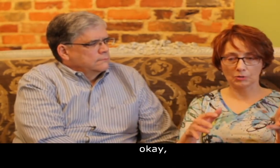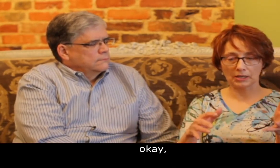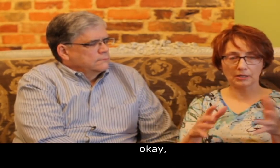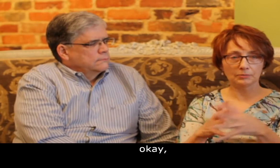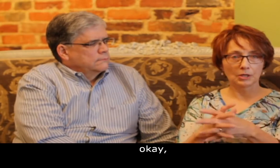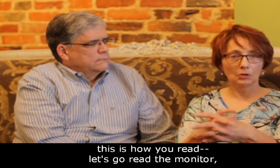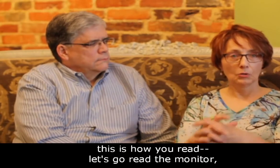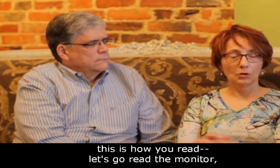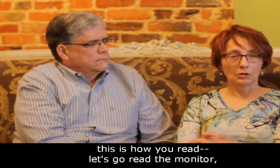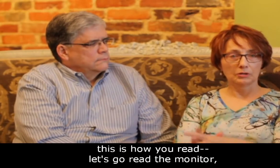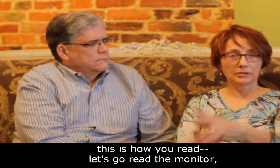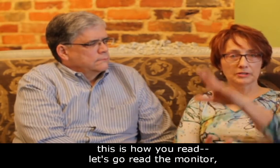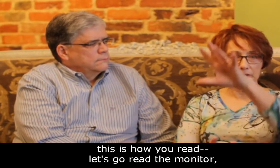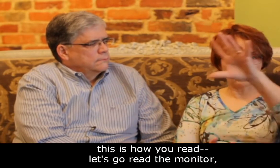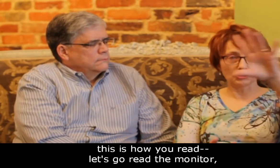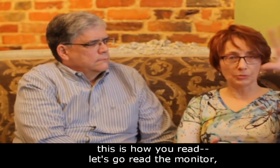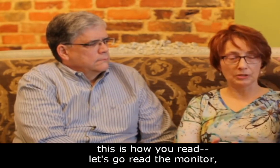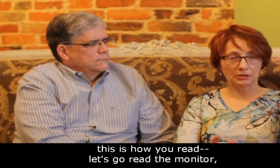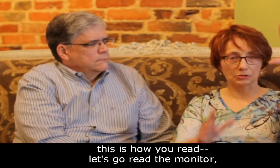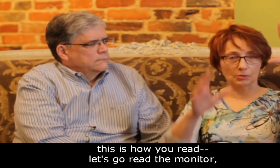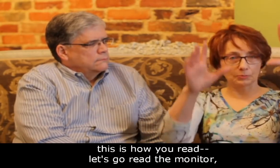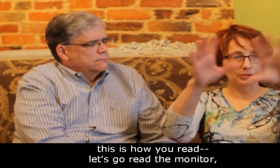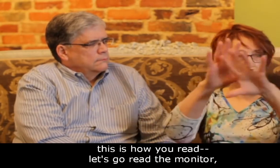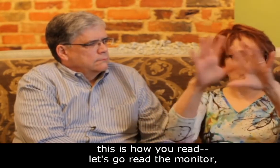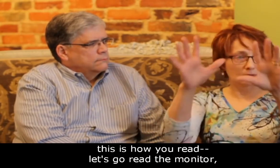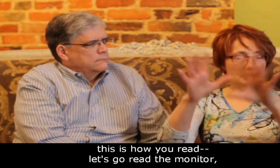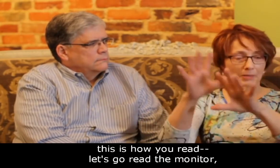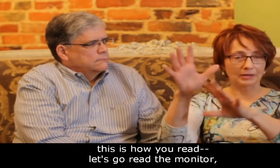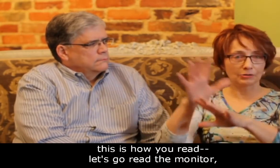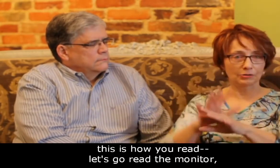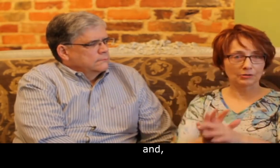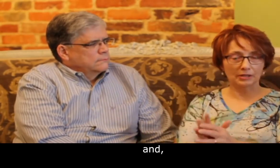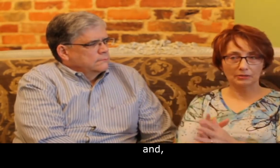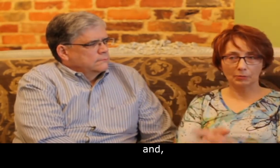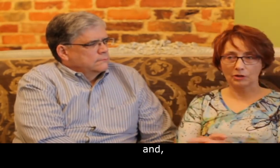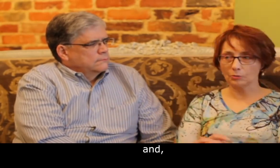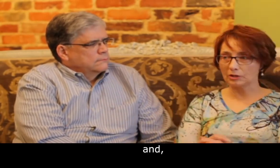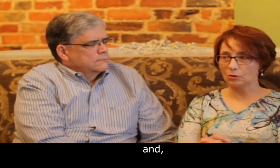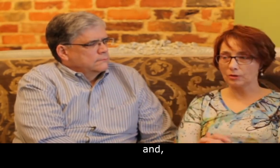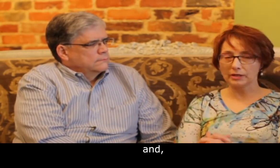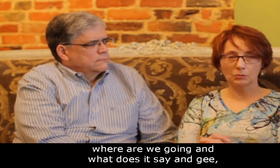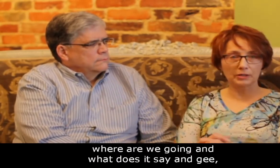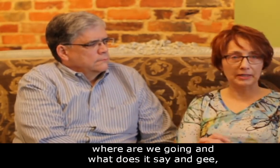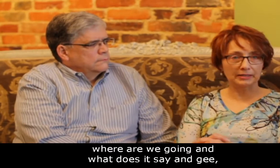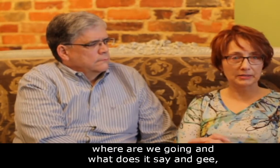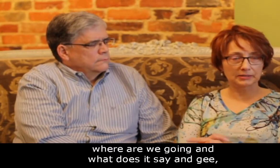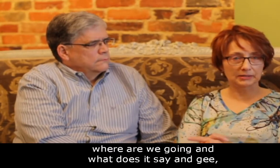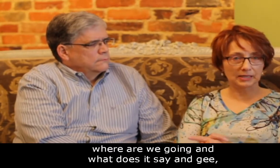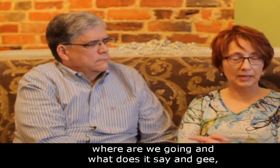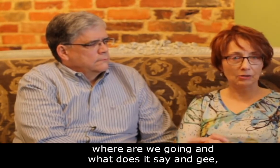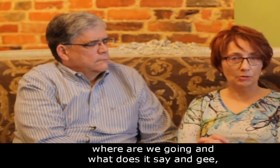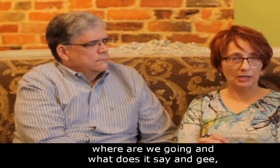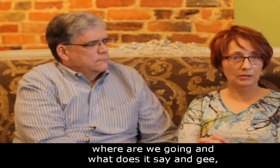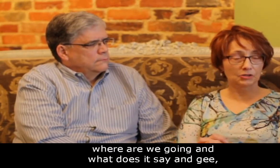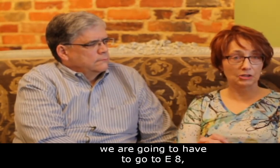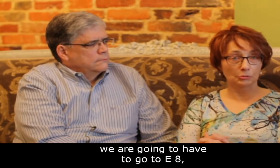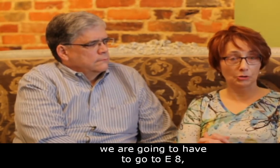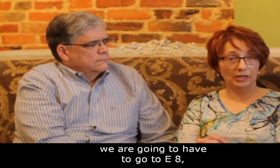okay, this is how you read, let's go up and read the monitor, and where are we going, and what gate does it say? Okay, gee, we're going to have to